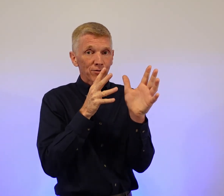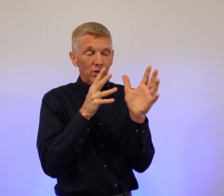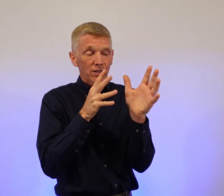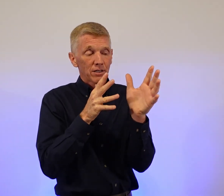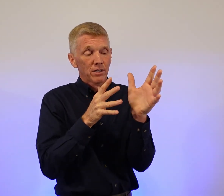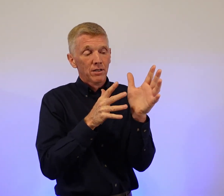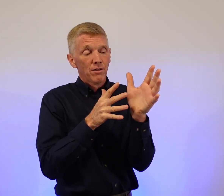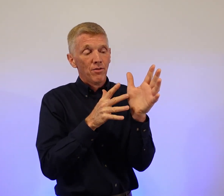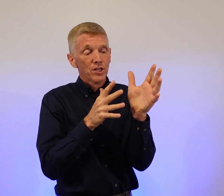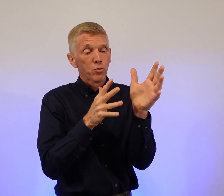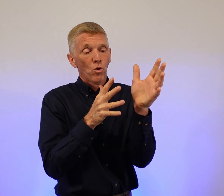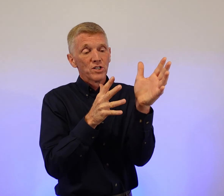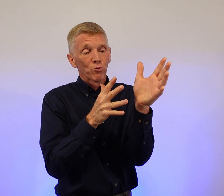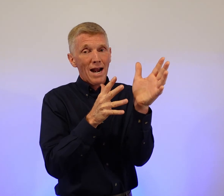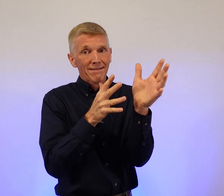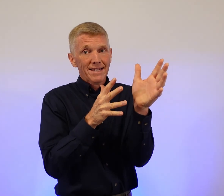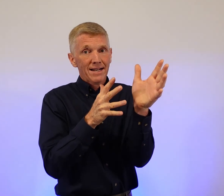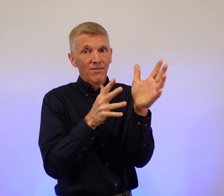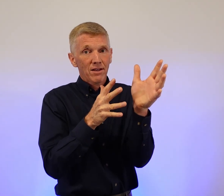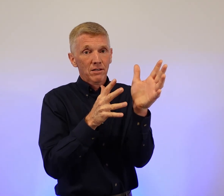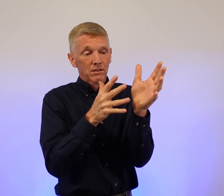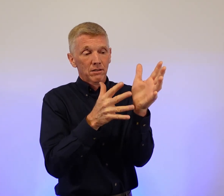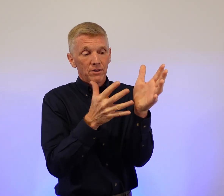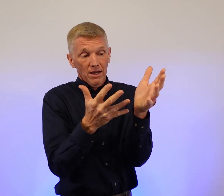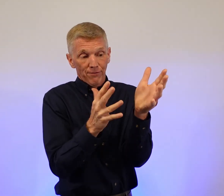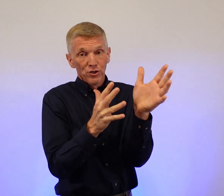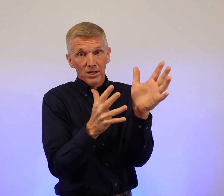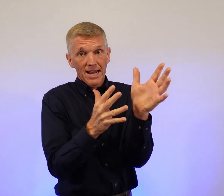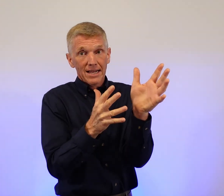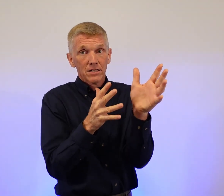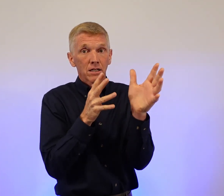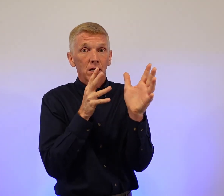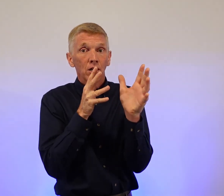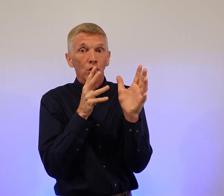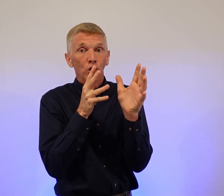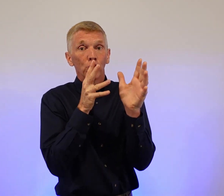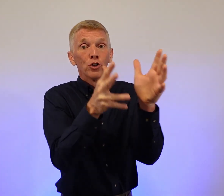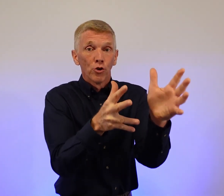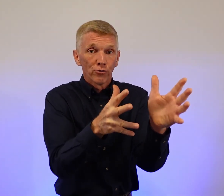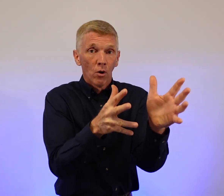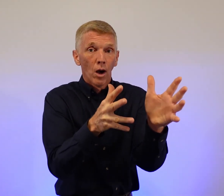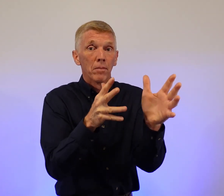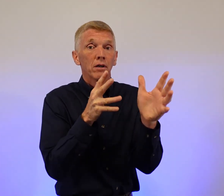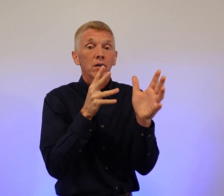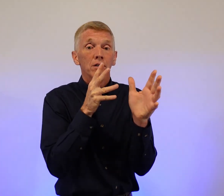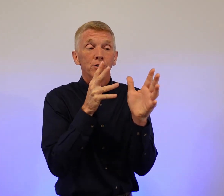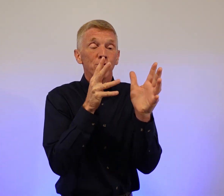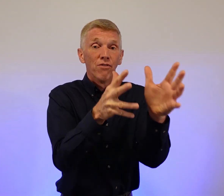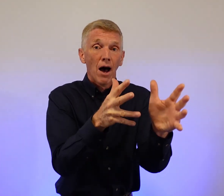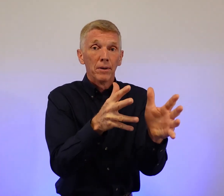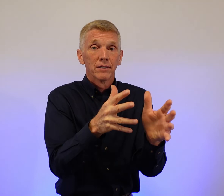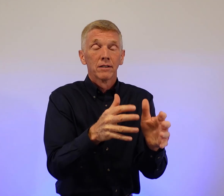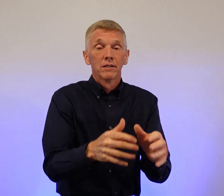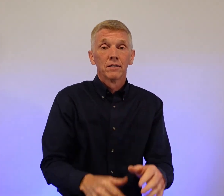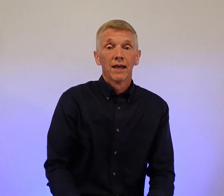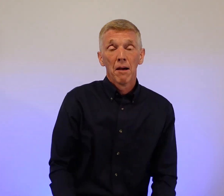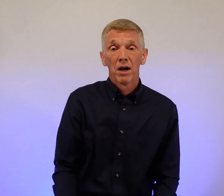front. This one is right at the end of the first of the hands, to throw up, to vomit. Okay, how about